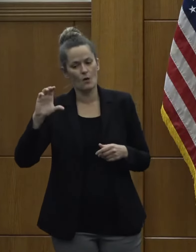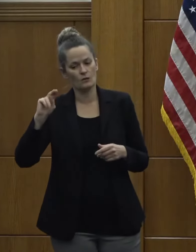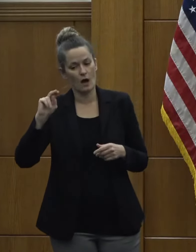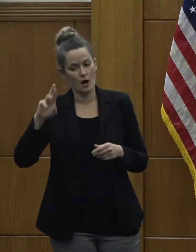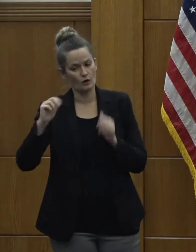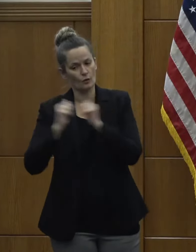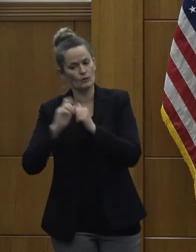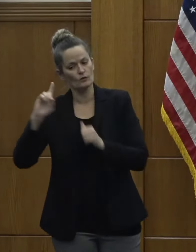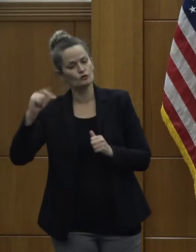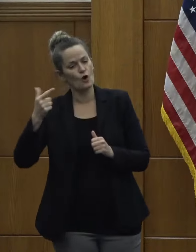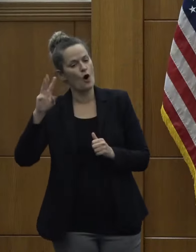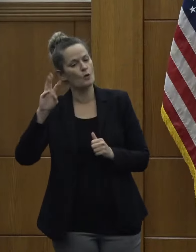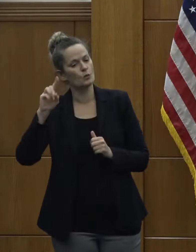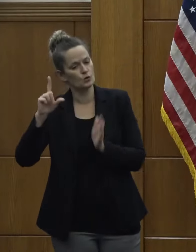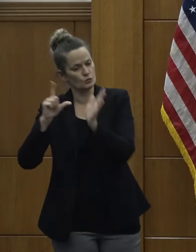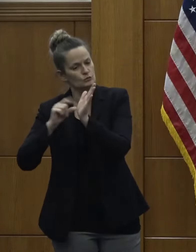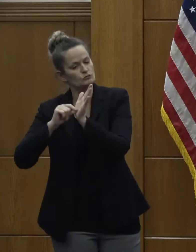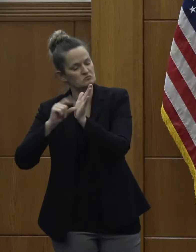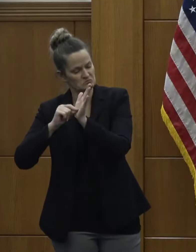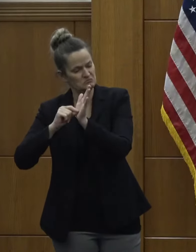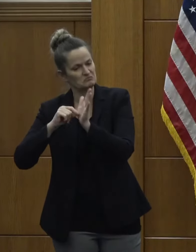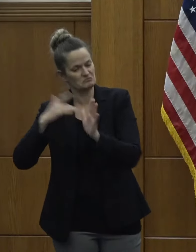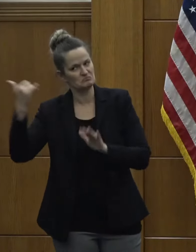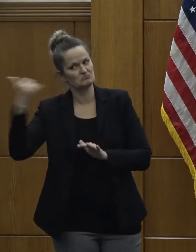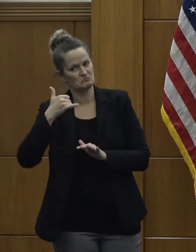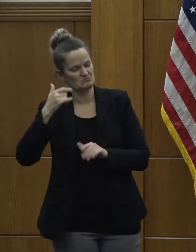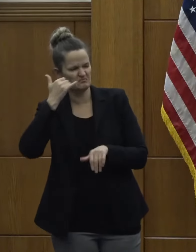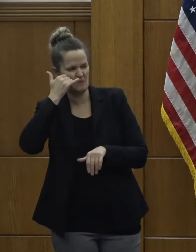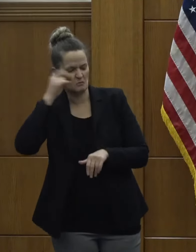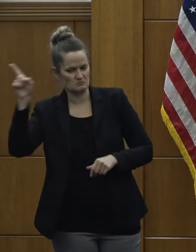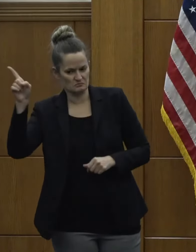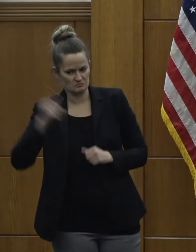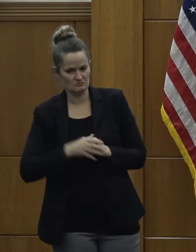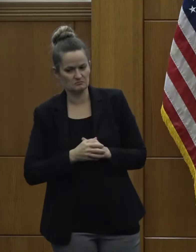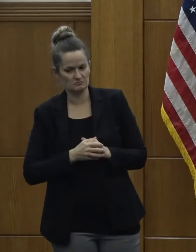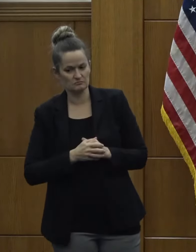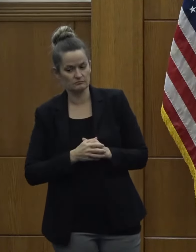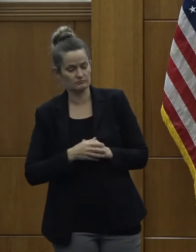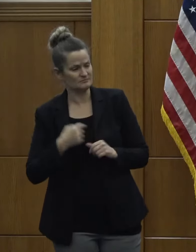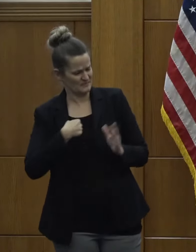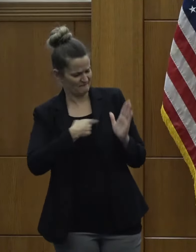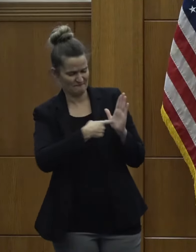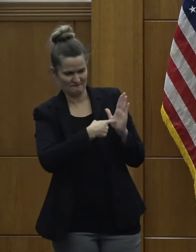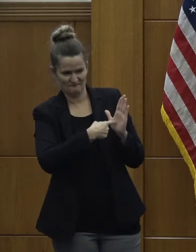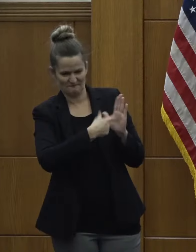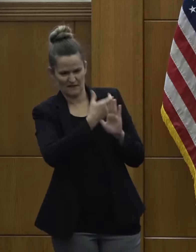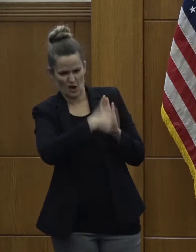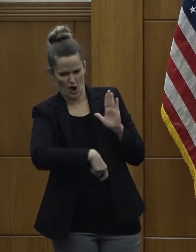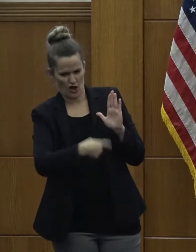Yes. For the 11 ballots that were given out, were those voters able to cast a vote?